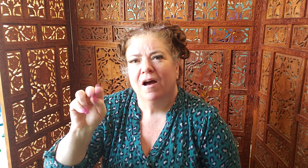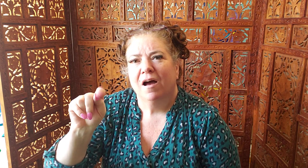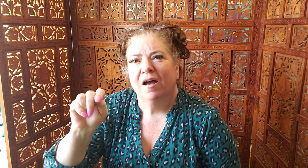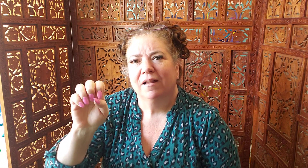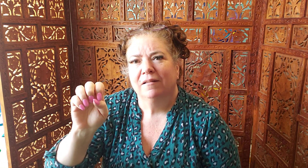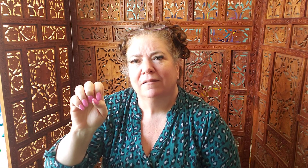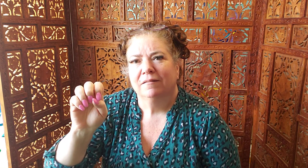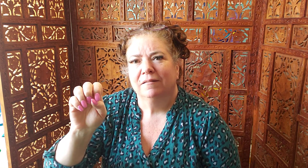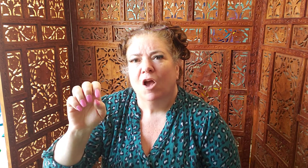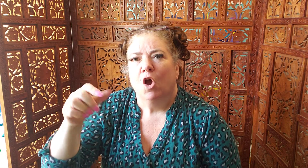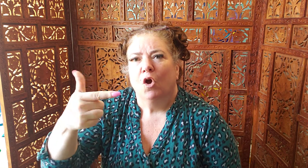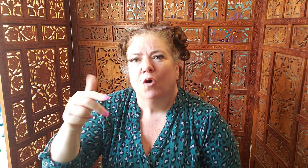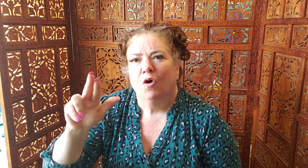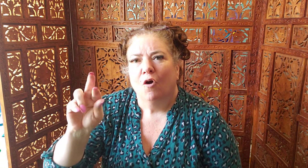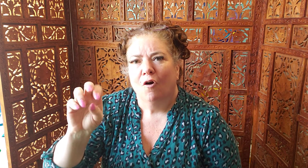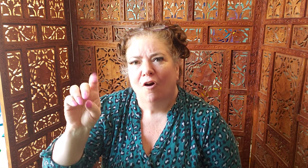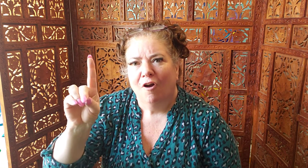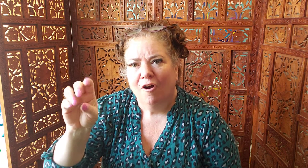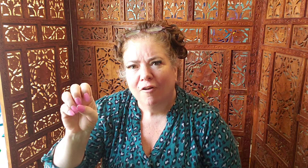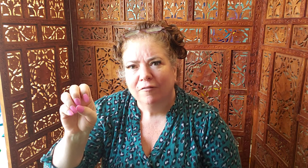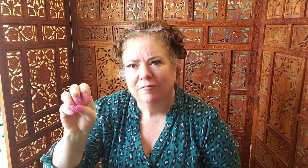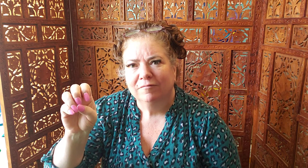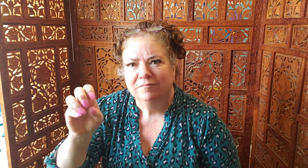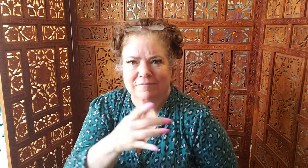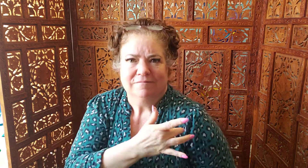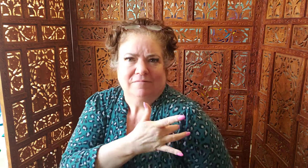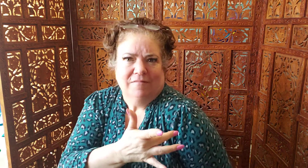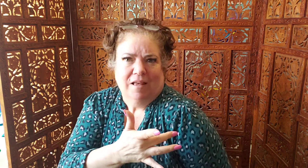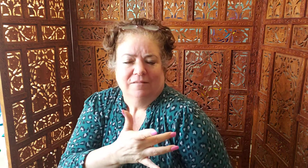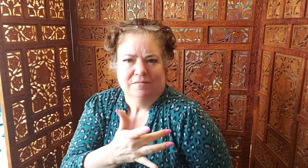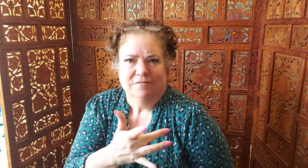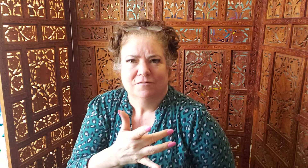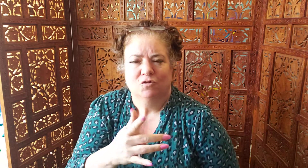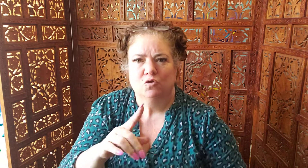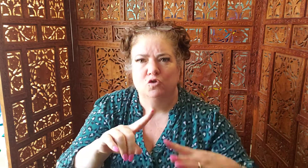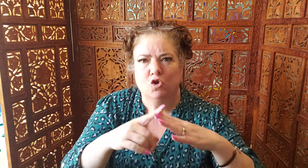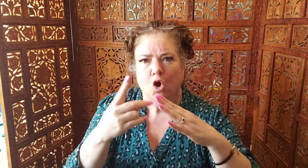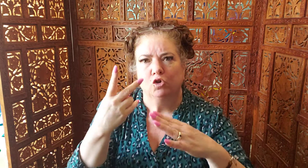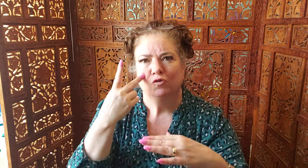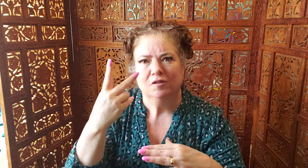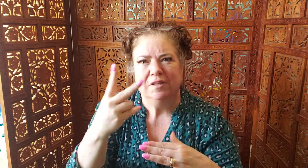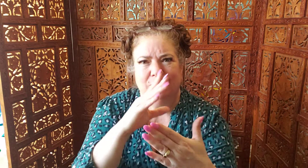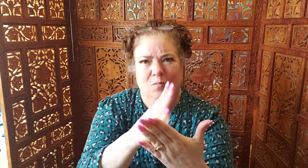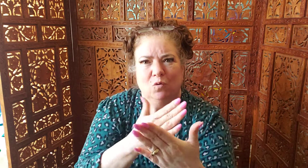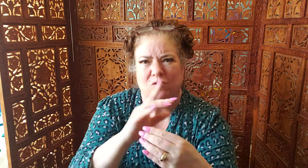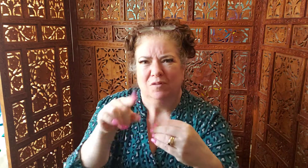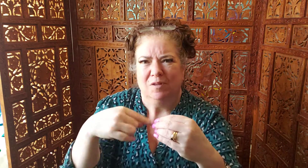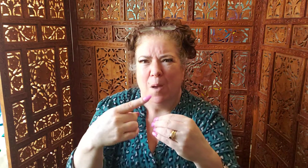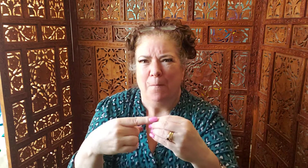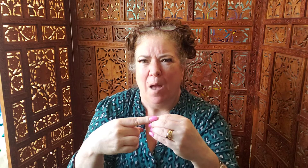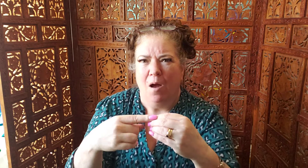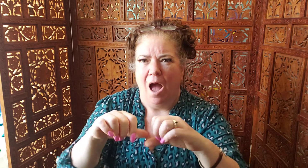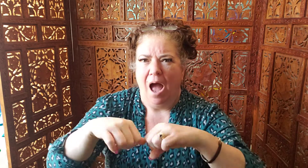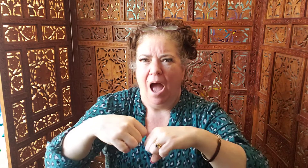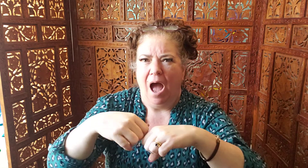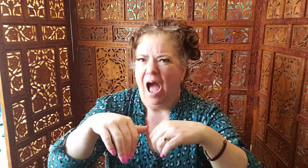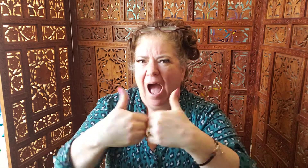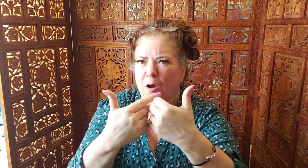like a script, we start to see musicals about pointillism and the making of art. The musical has gone away from its